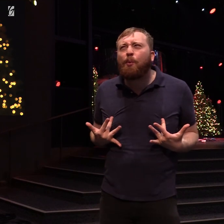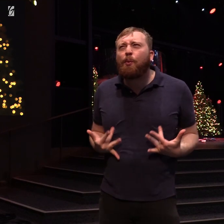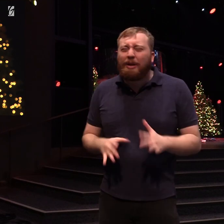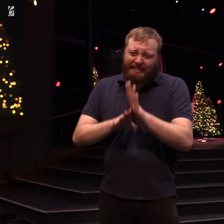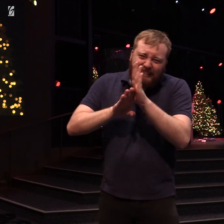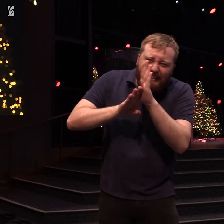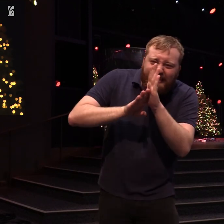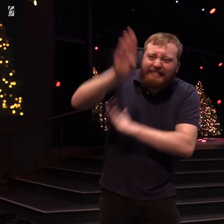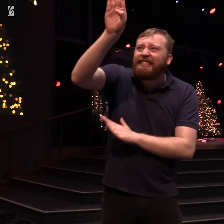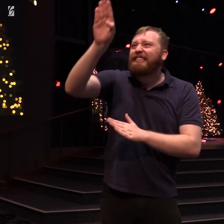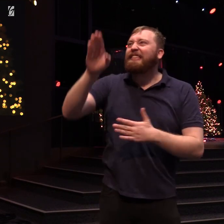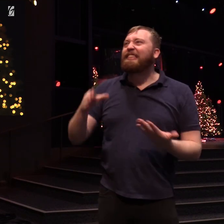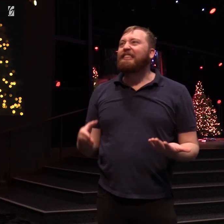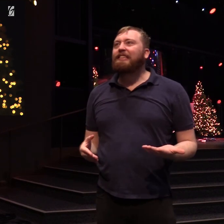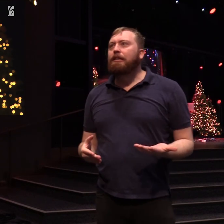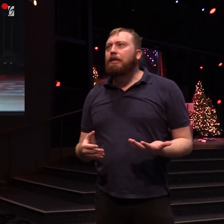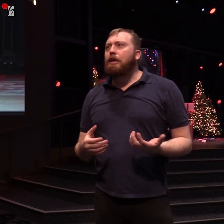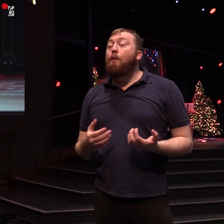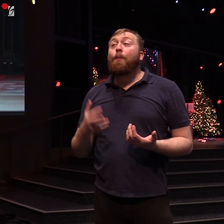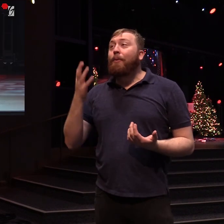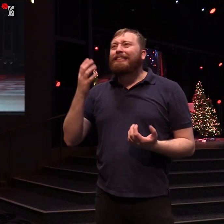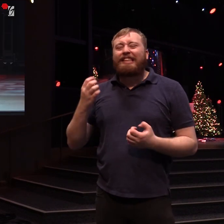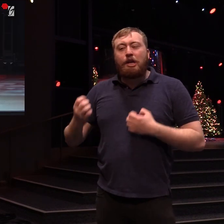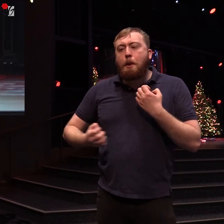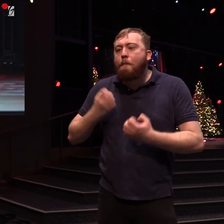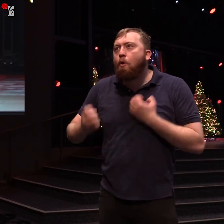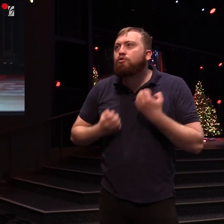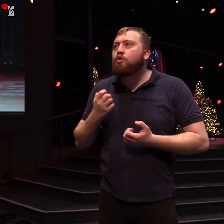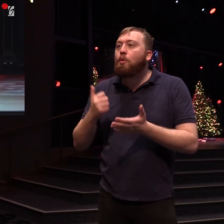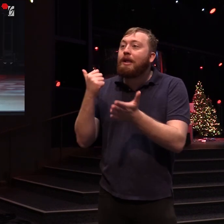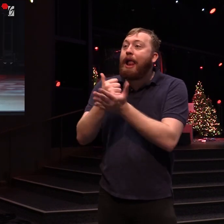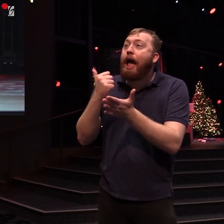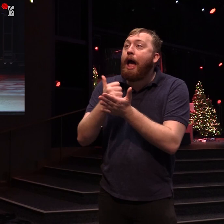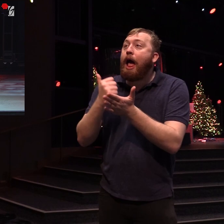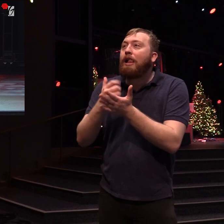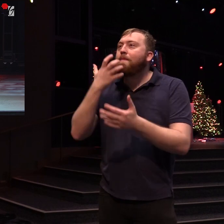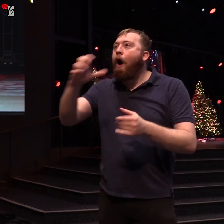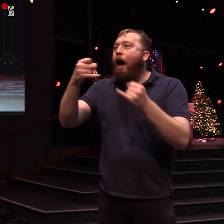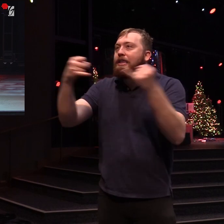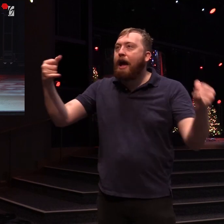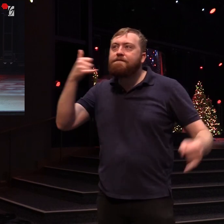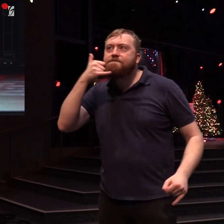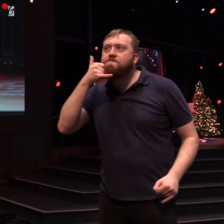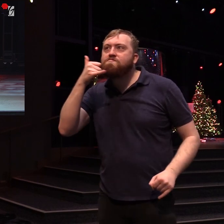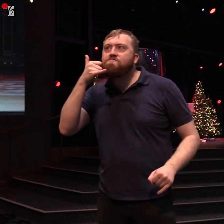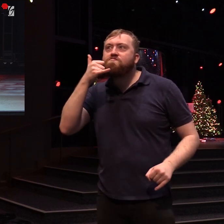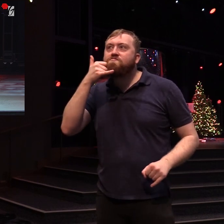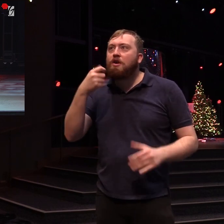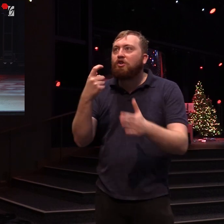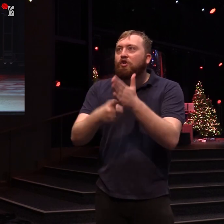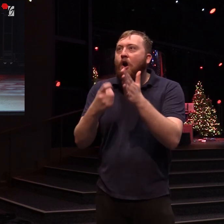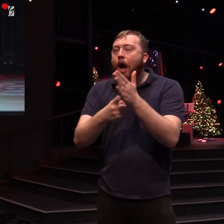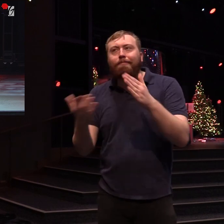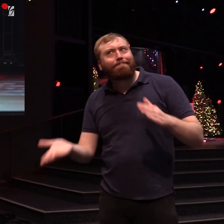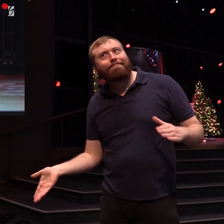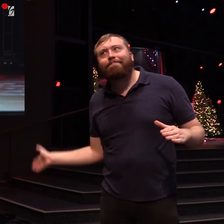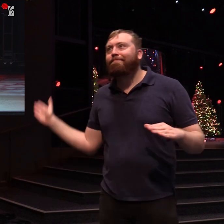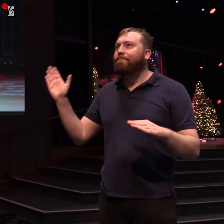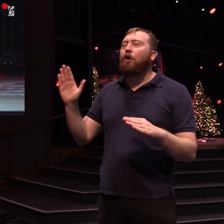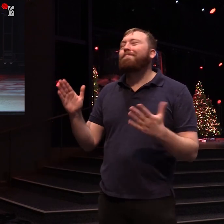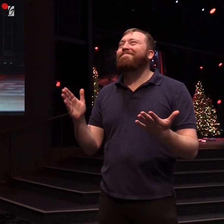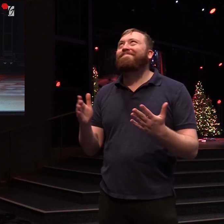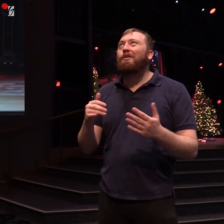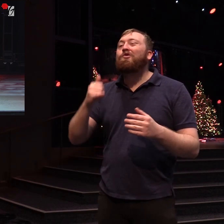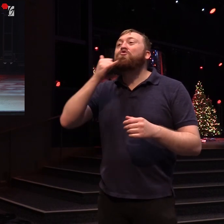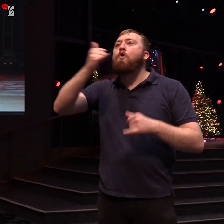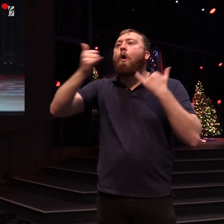Consequently, calls to emotional help hotlines are up over 1,000% this month